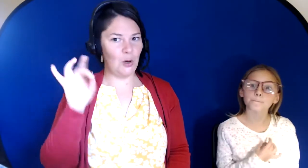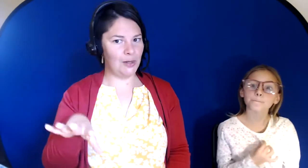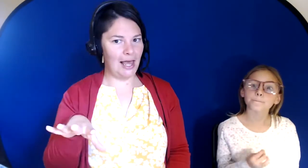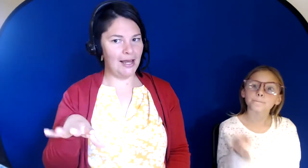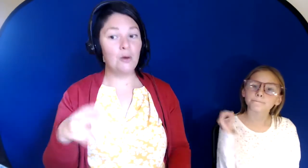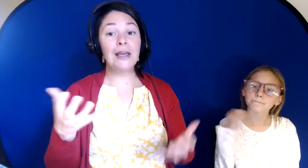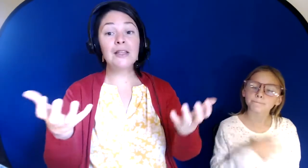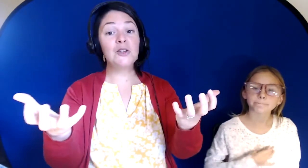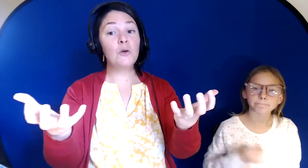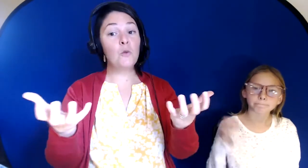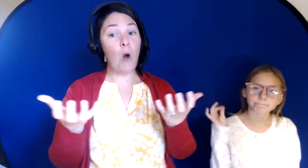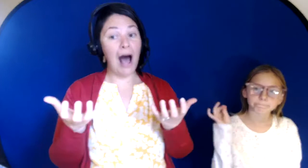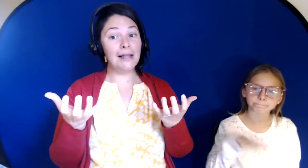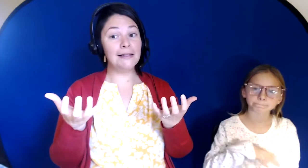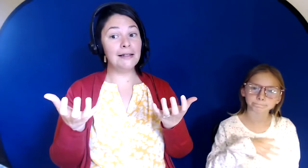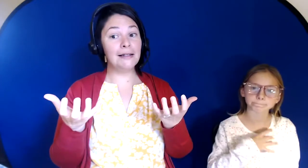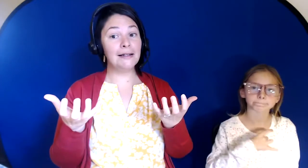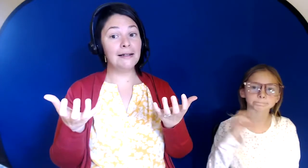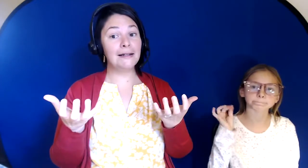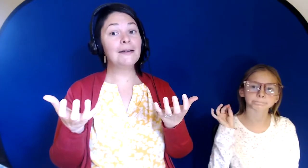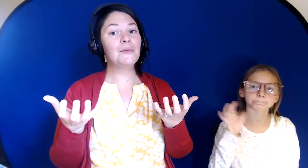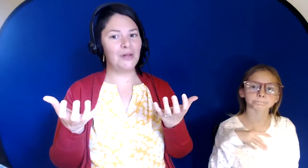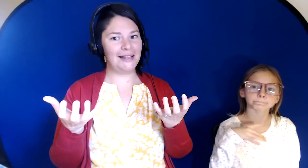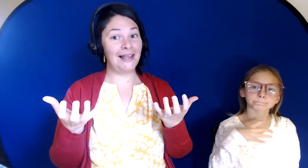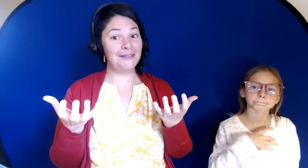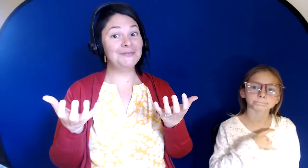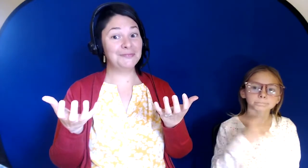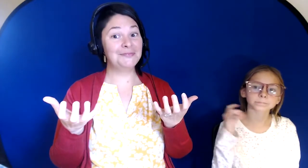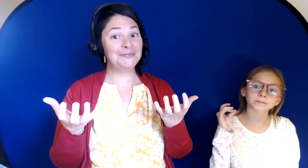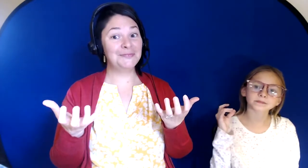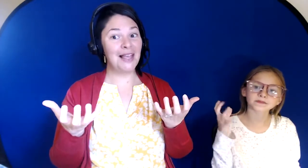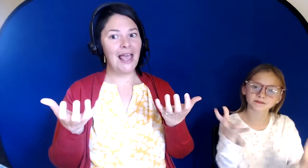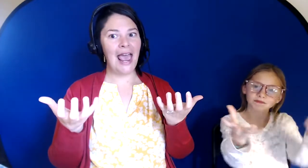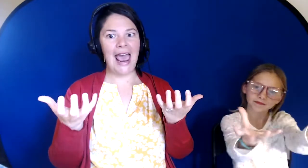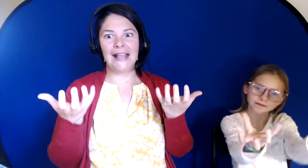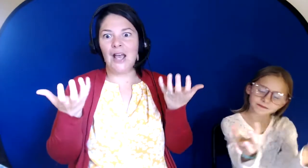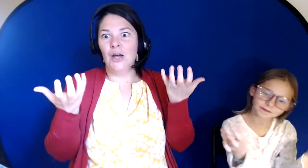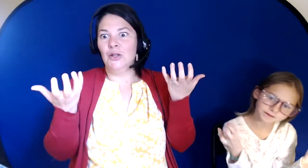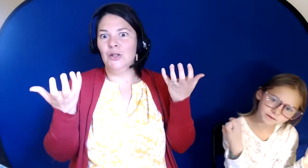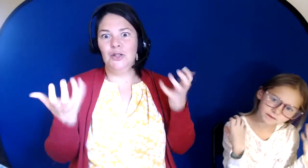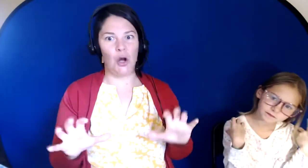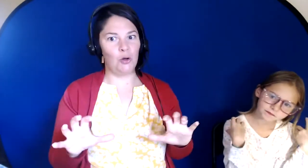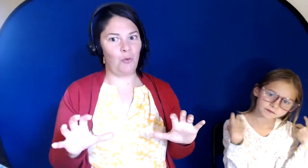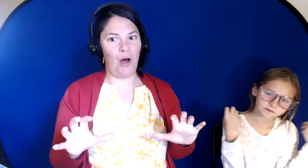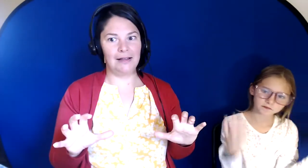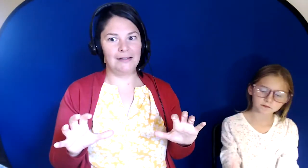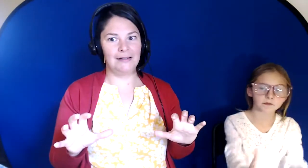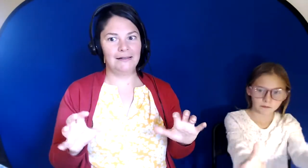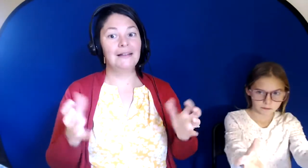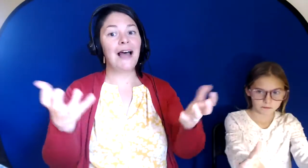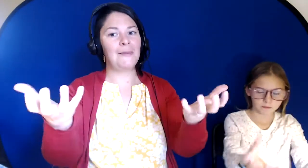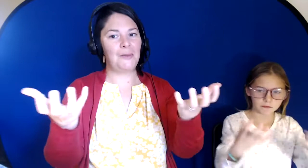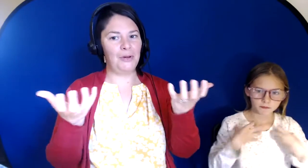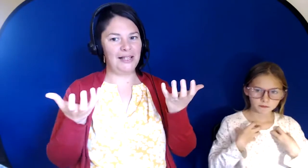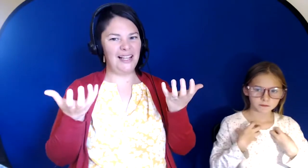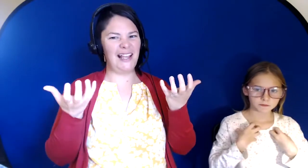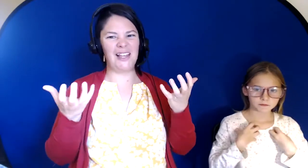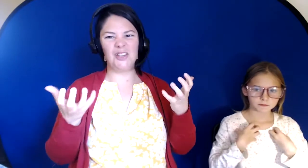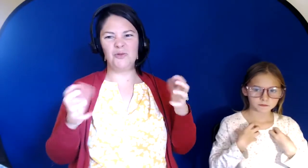like, we can do want, pull it in, and don't want. I'm going to pull it in and drop